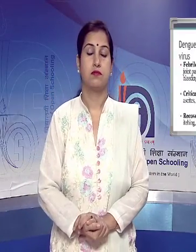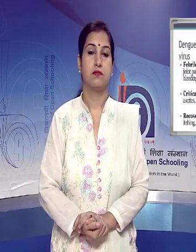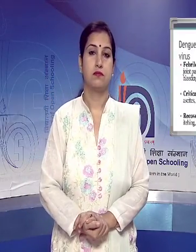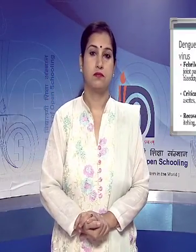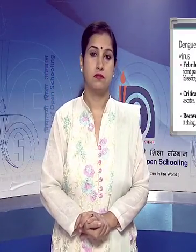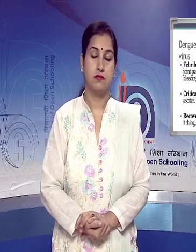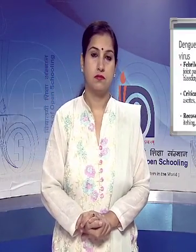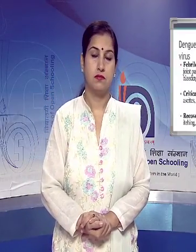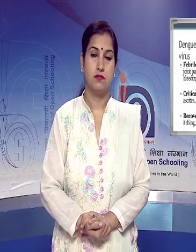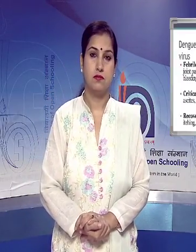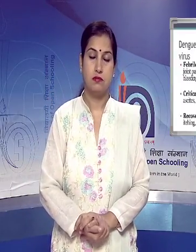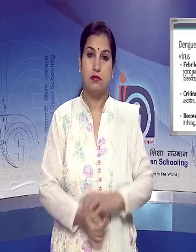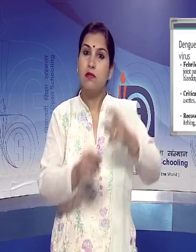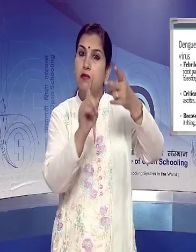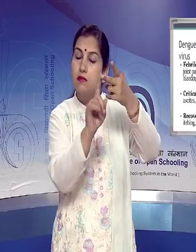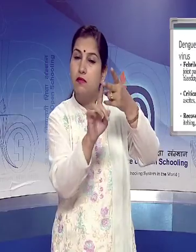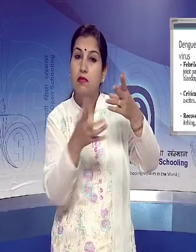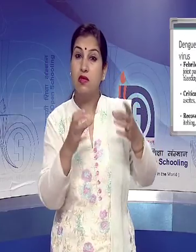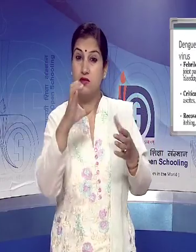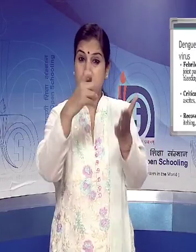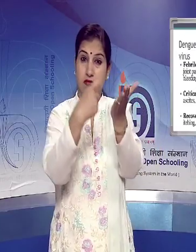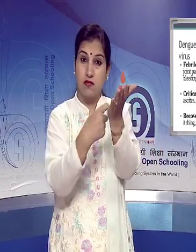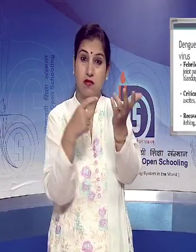The next phase is critical phase.